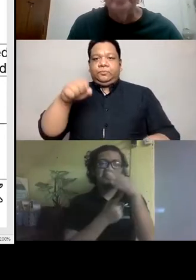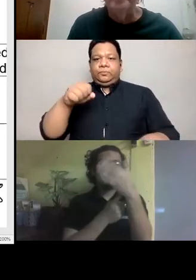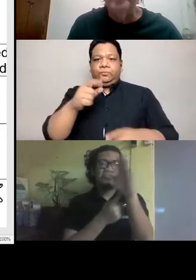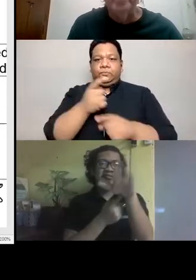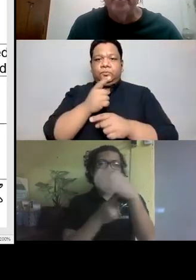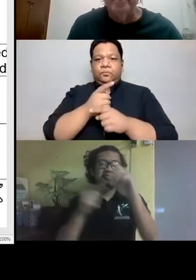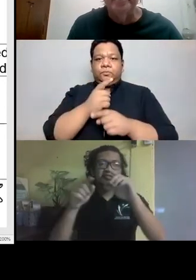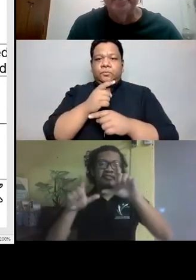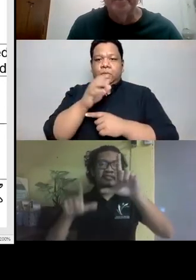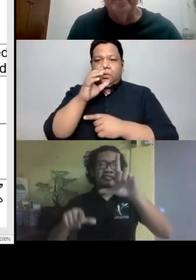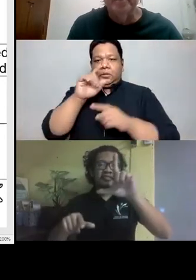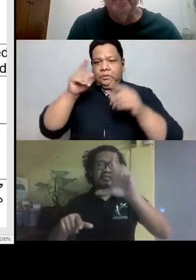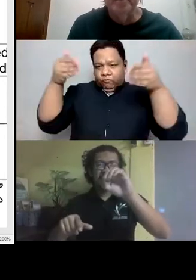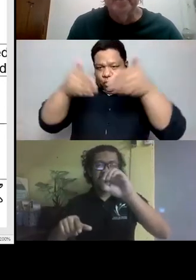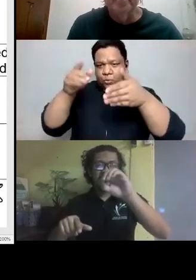looking at anything else.